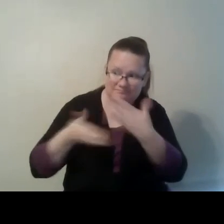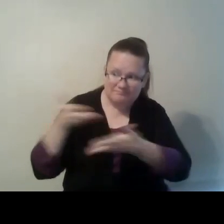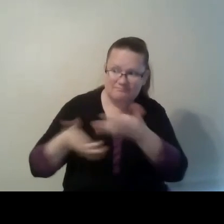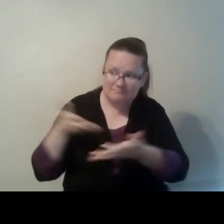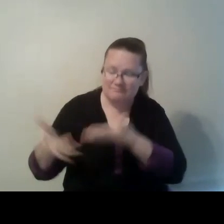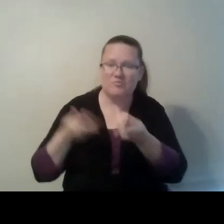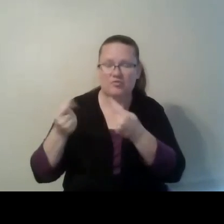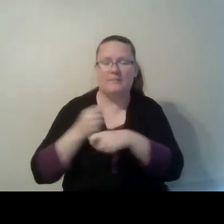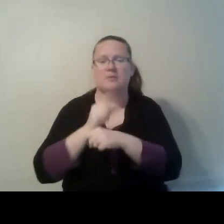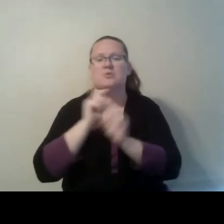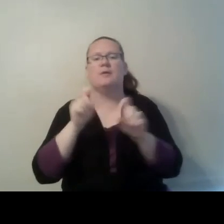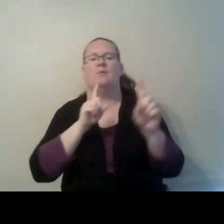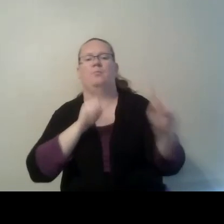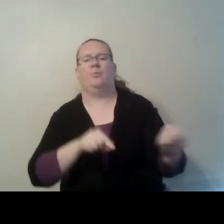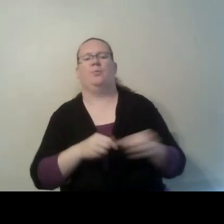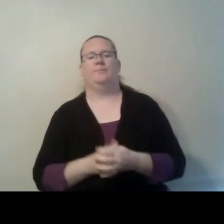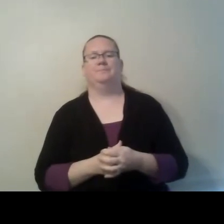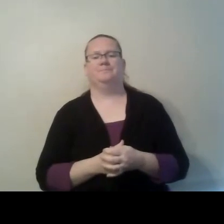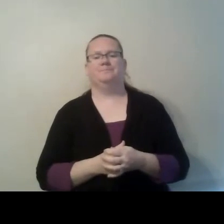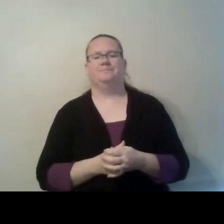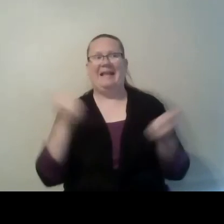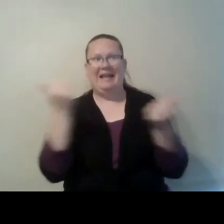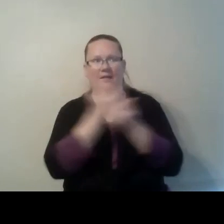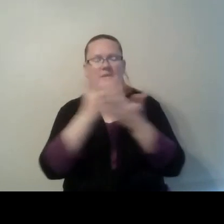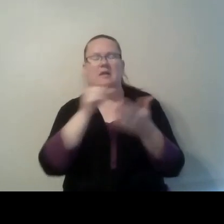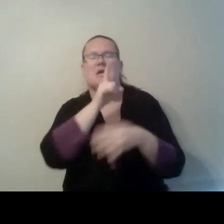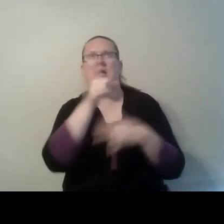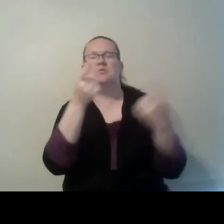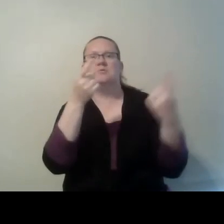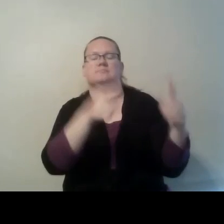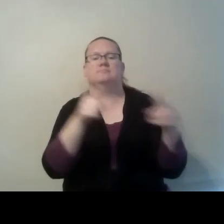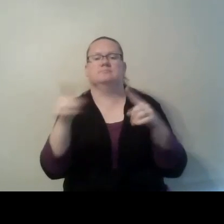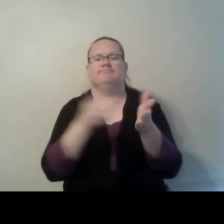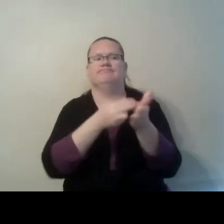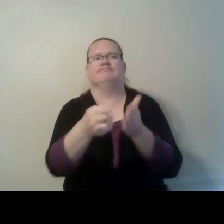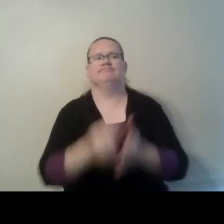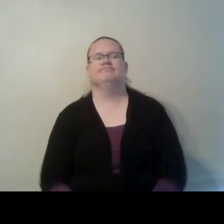out what actually is going on in our community.